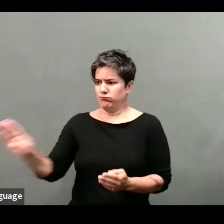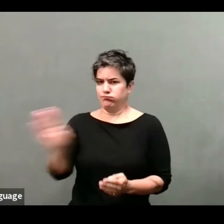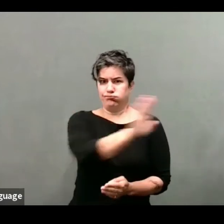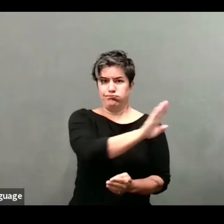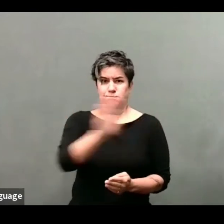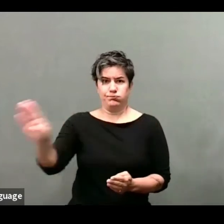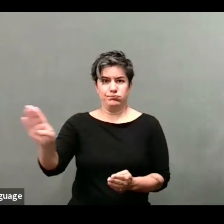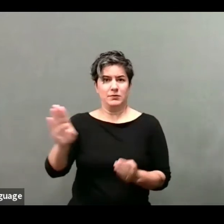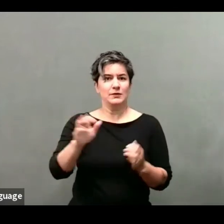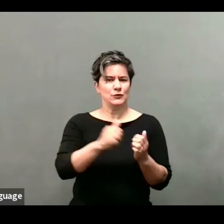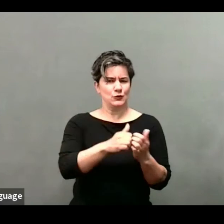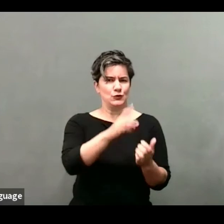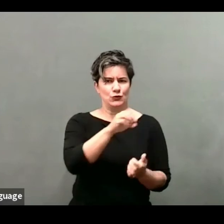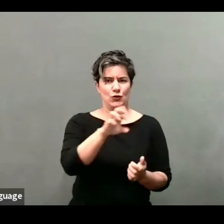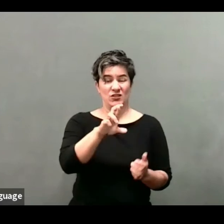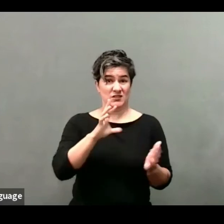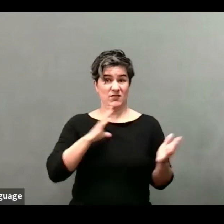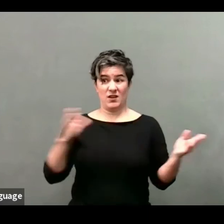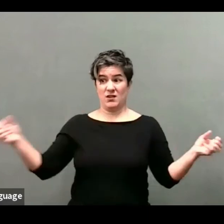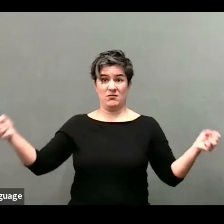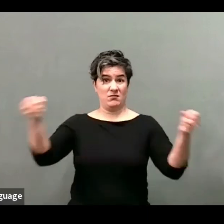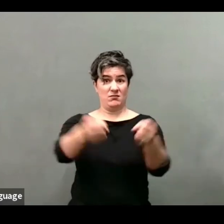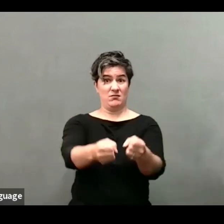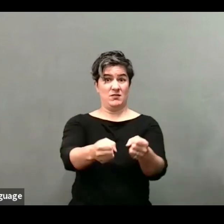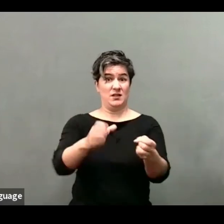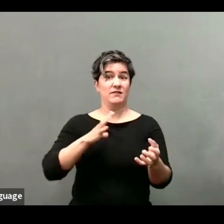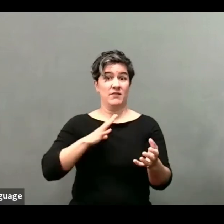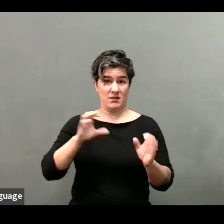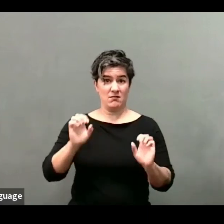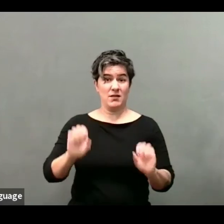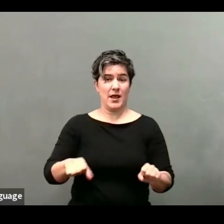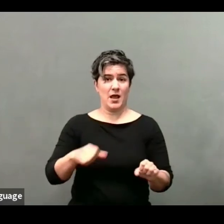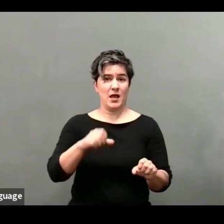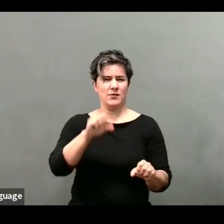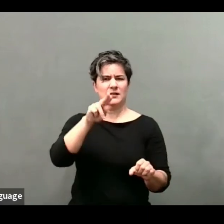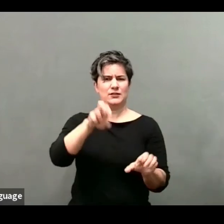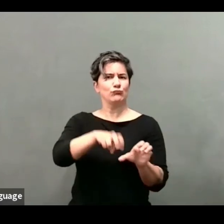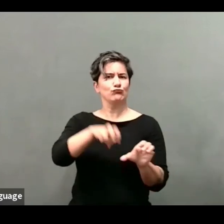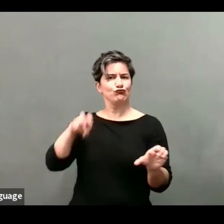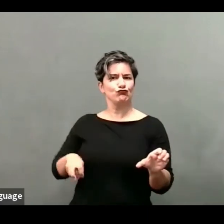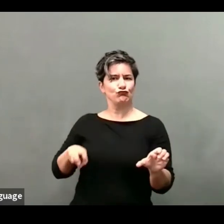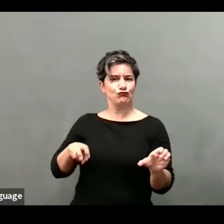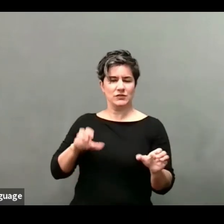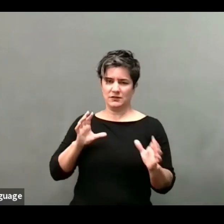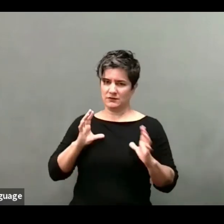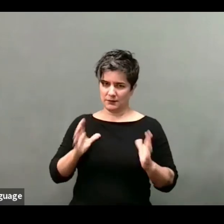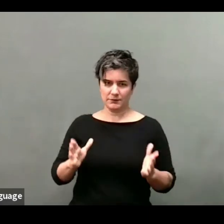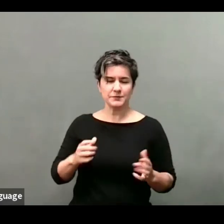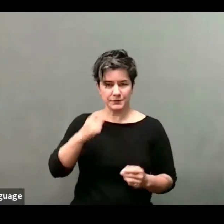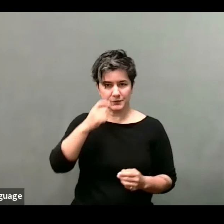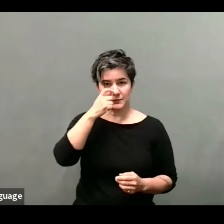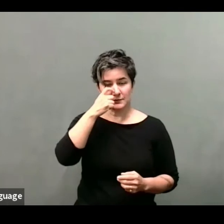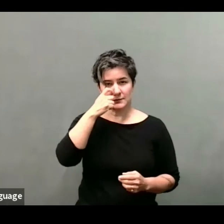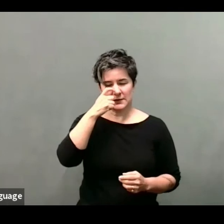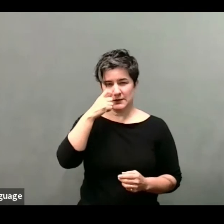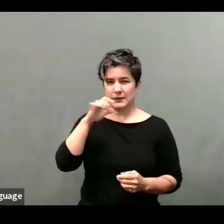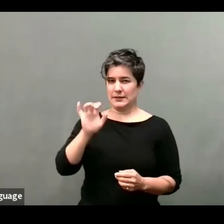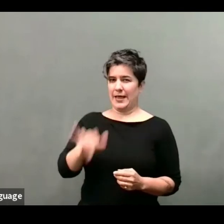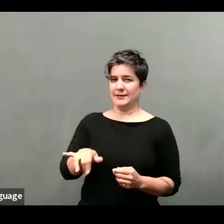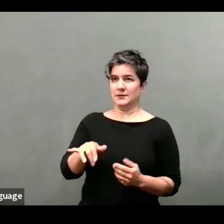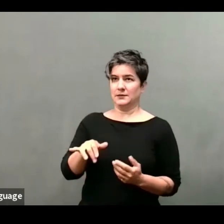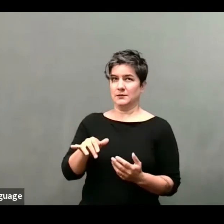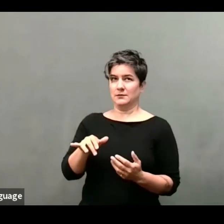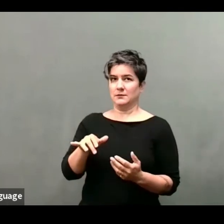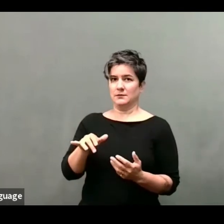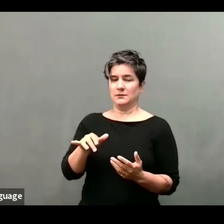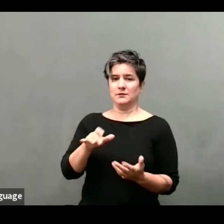the options that the SANE is talking about, that's absolutely an option as well. But I just wanted you to be aware of why